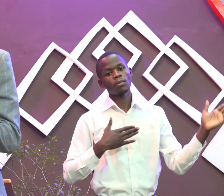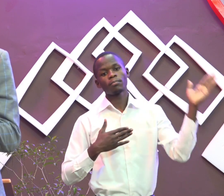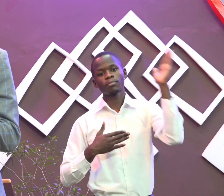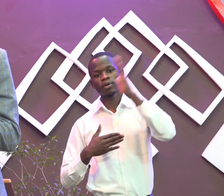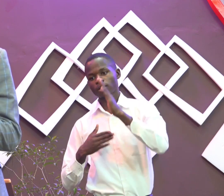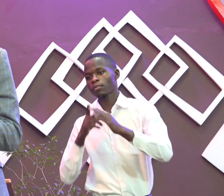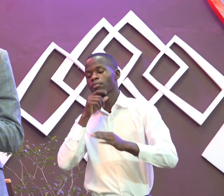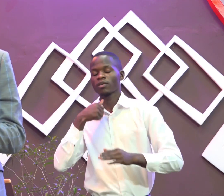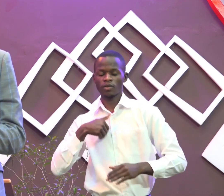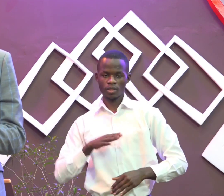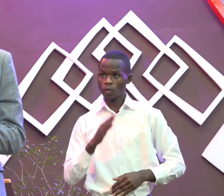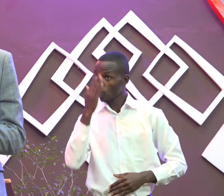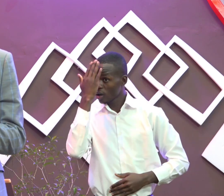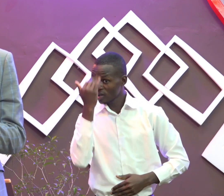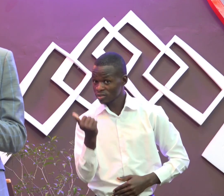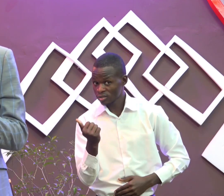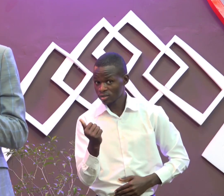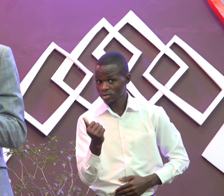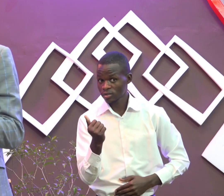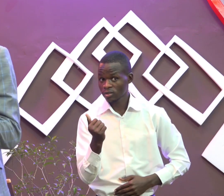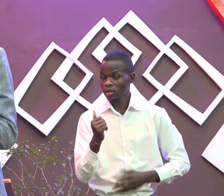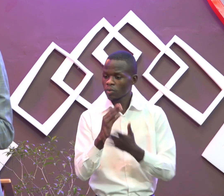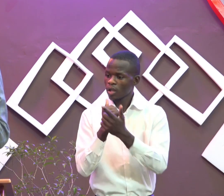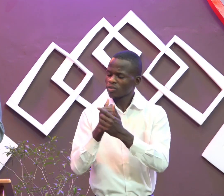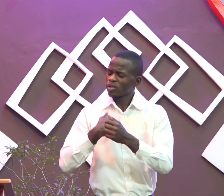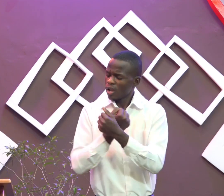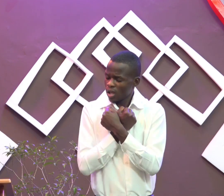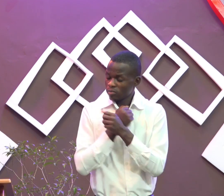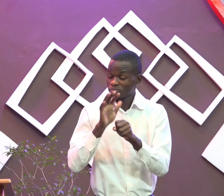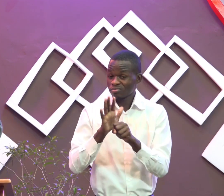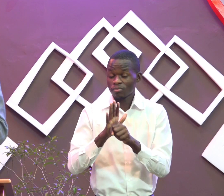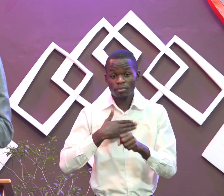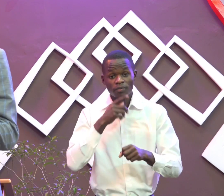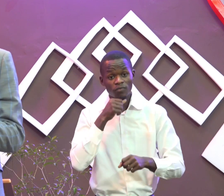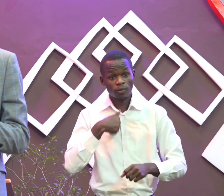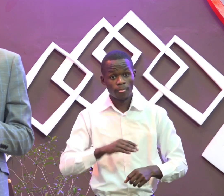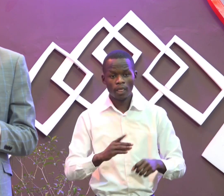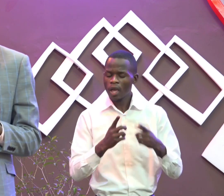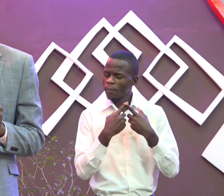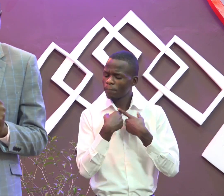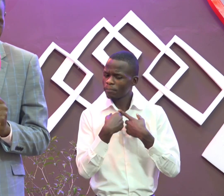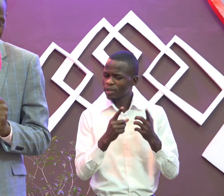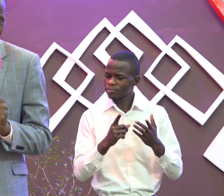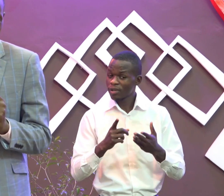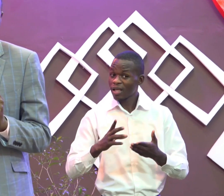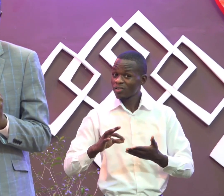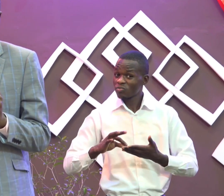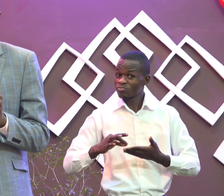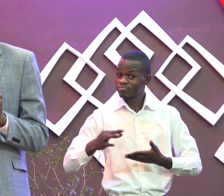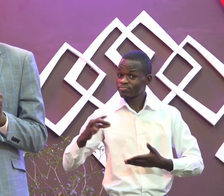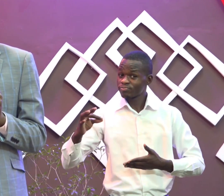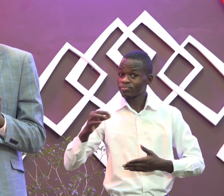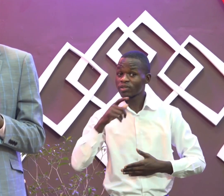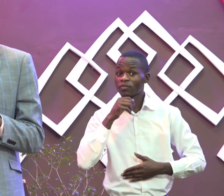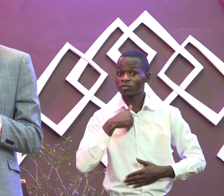I went to my father. Lwaki? Why? Tata wange mwagala nnyo. I love my father so much. Na yono w'omwoyo. But my